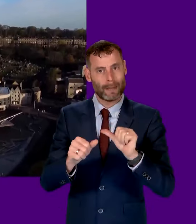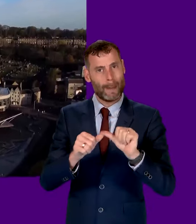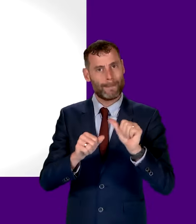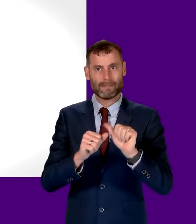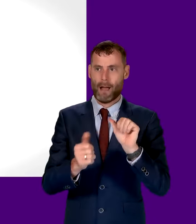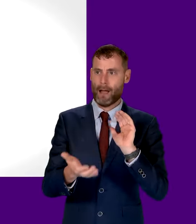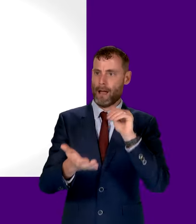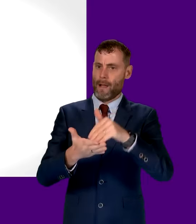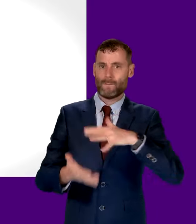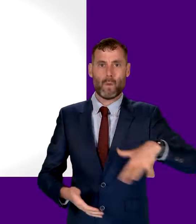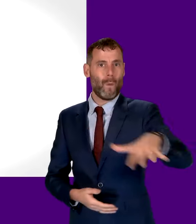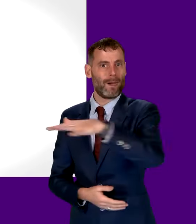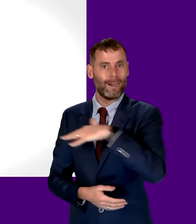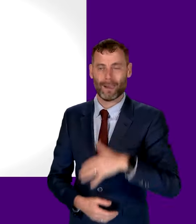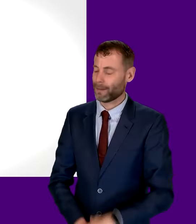destination.